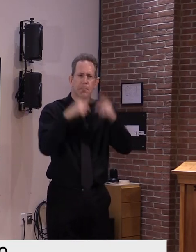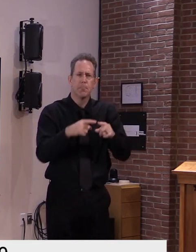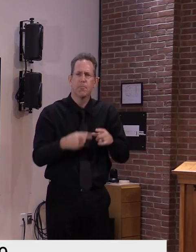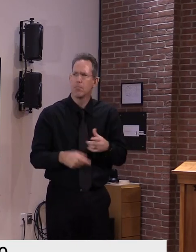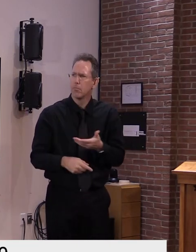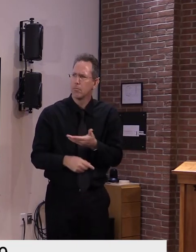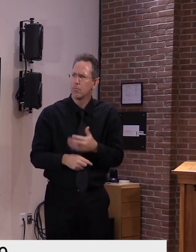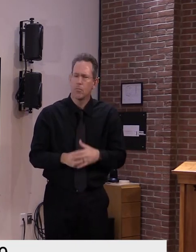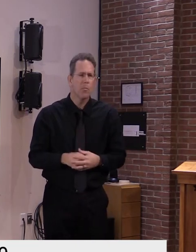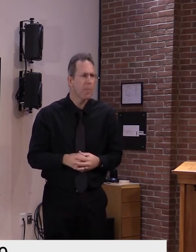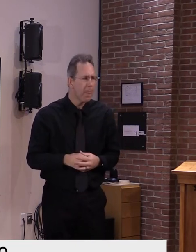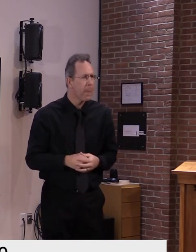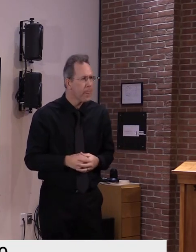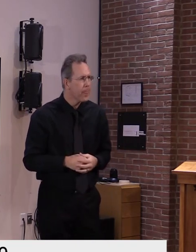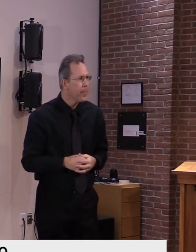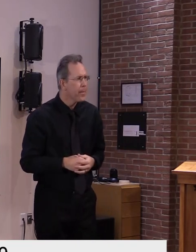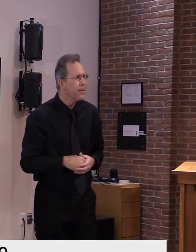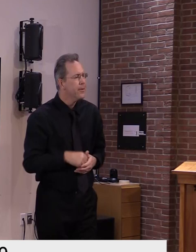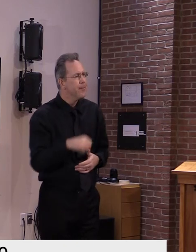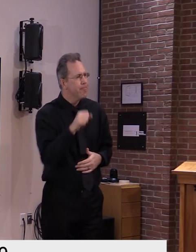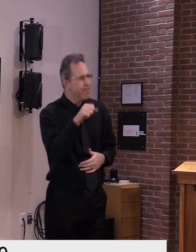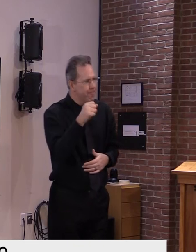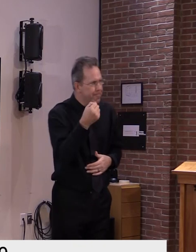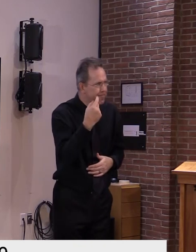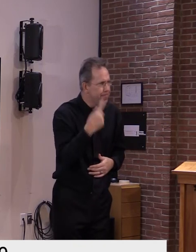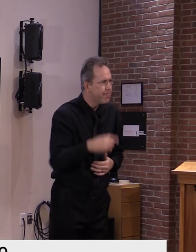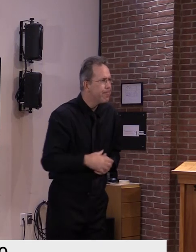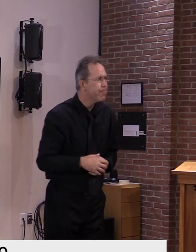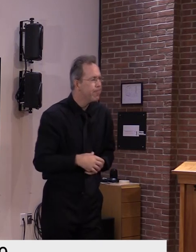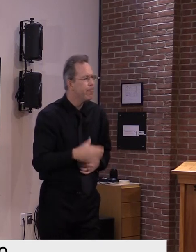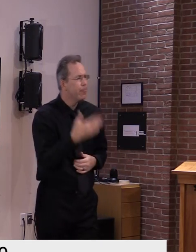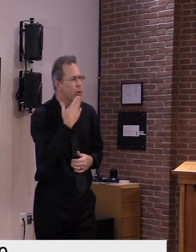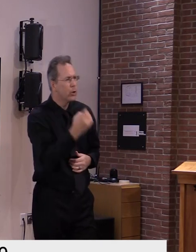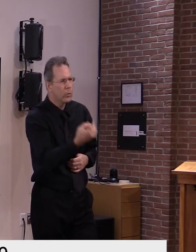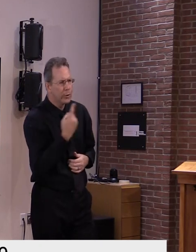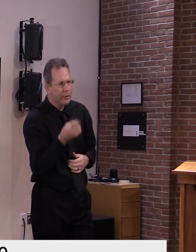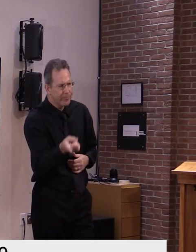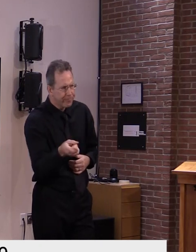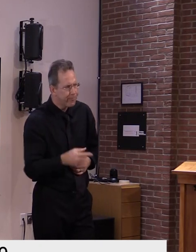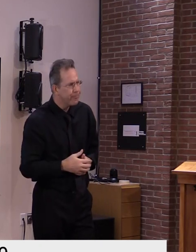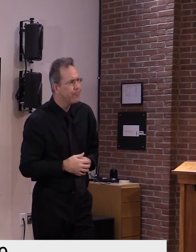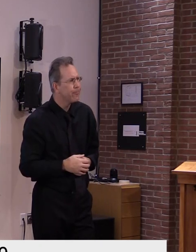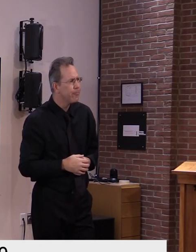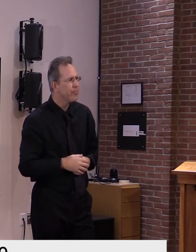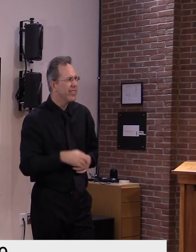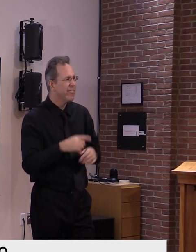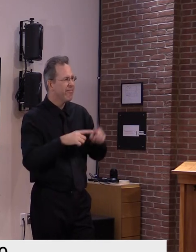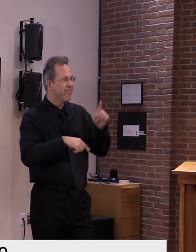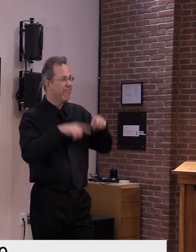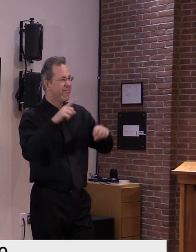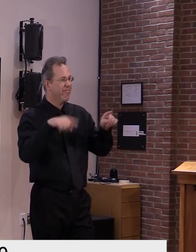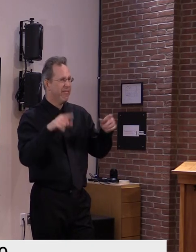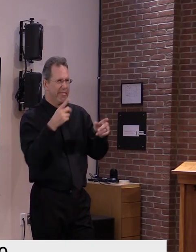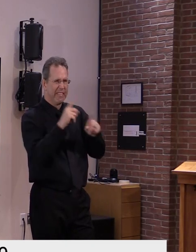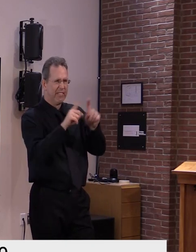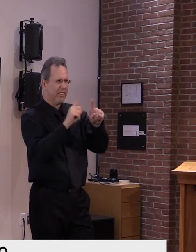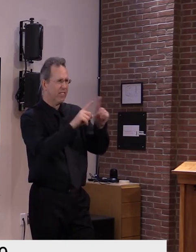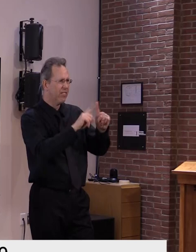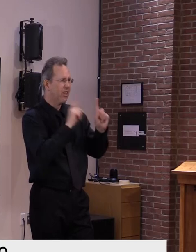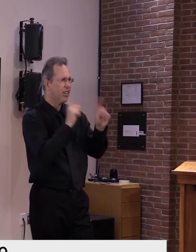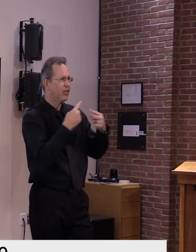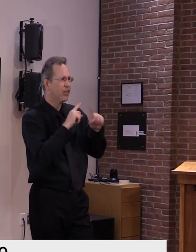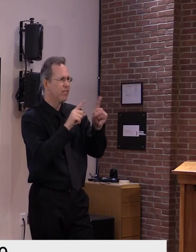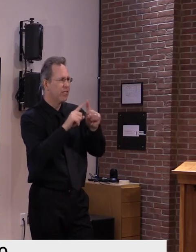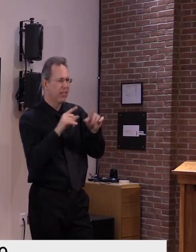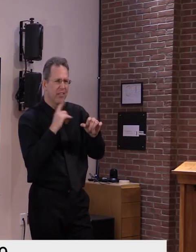beg some standardization, don't they? Which doesn't really exist right now. I don't think Dr.